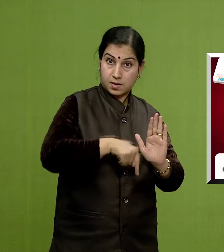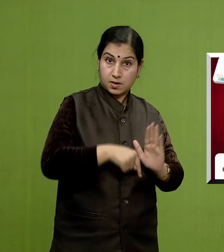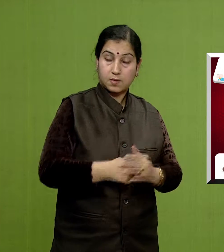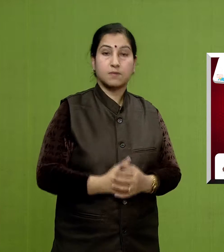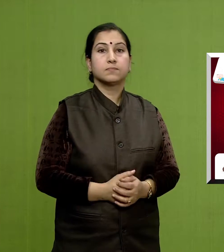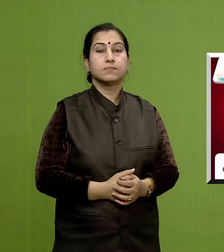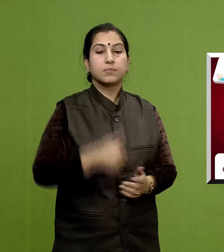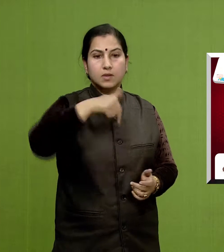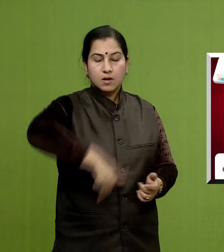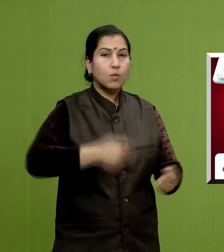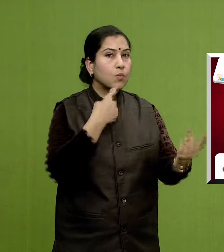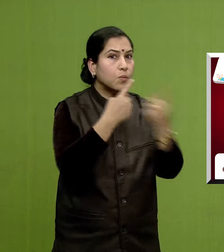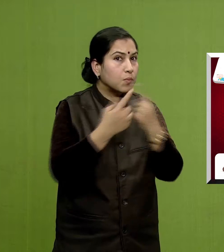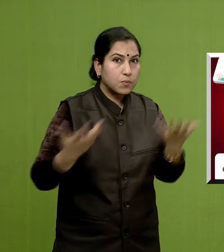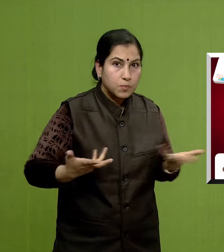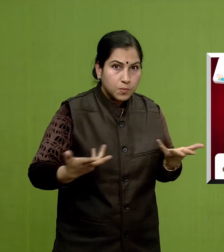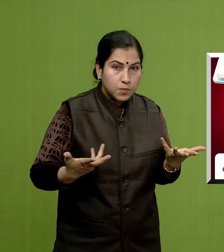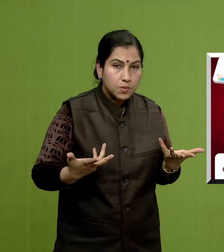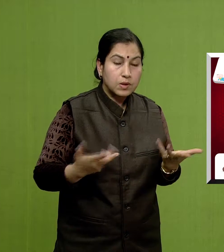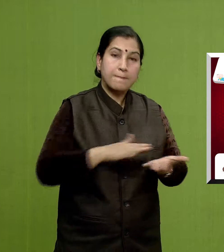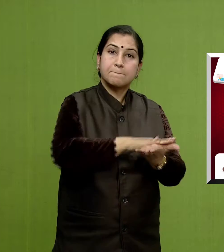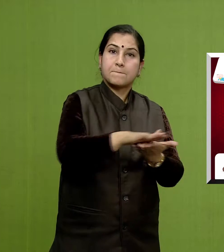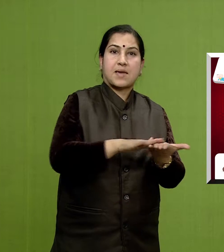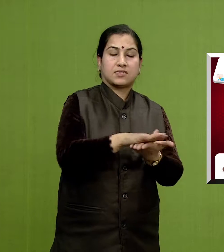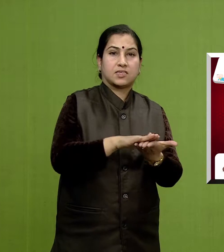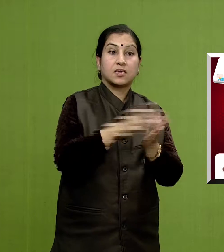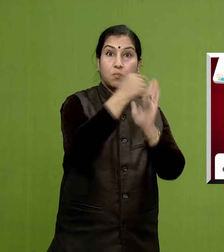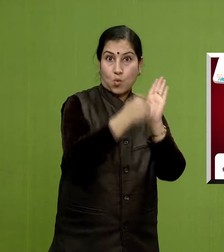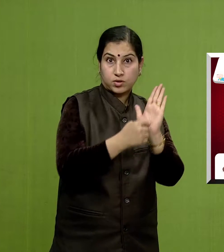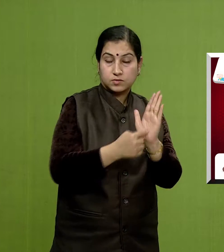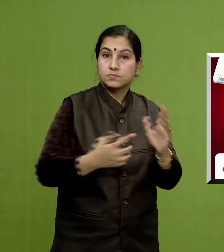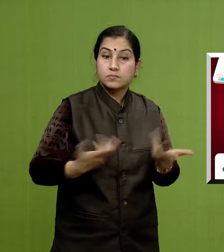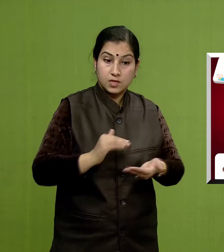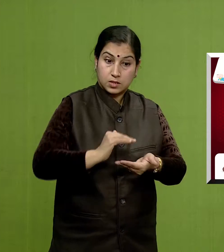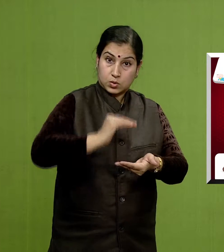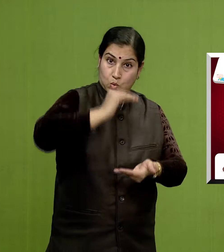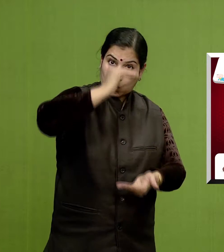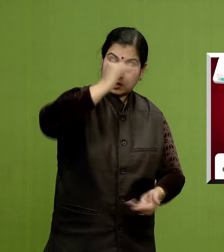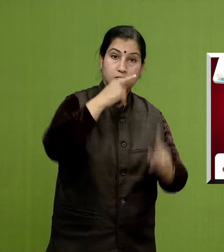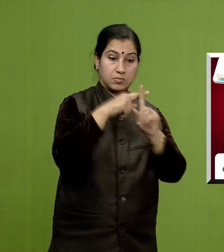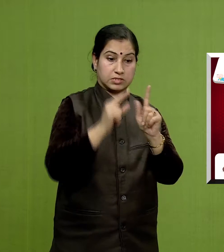we will now study basic concept of growth and development.